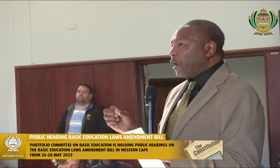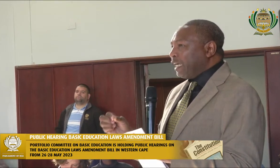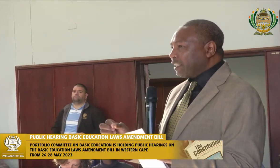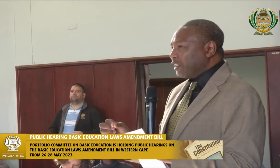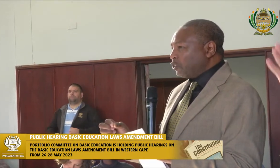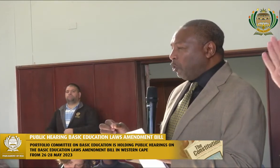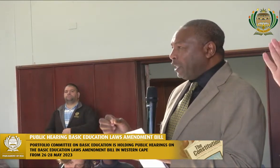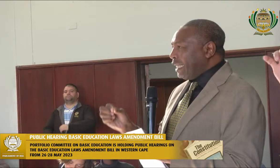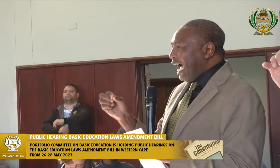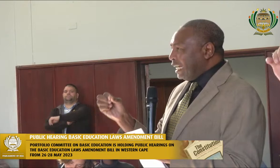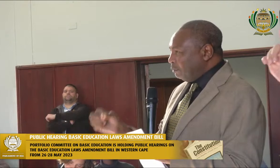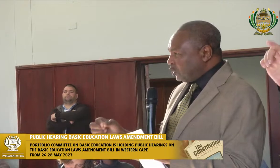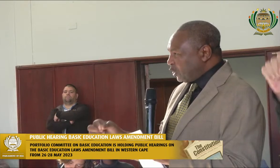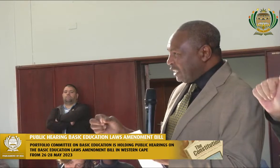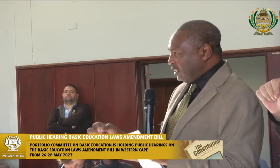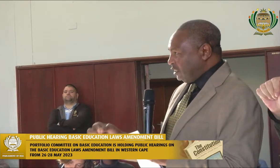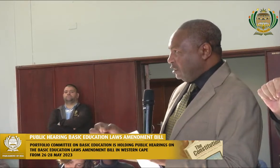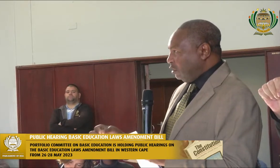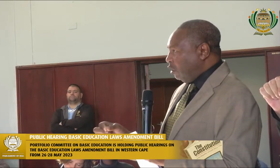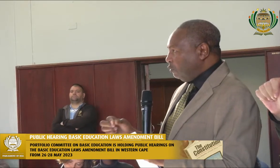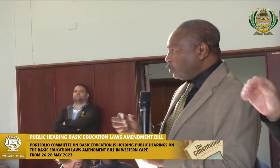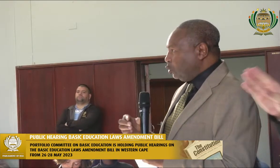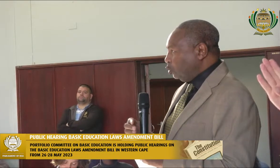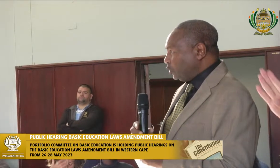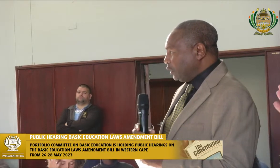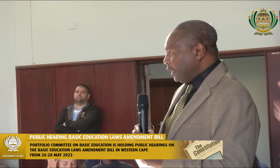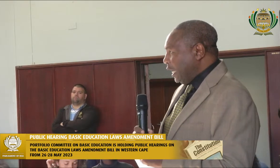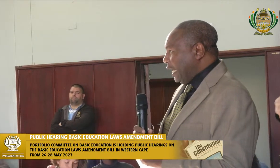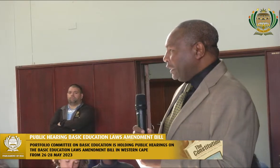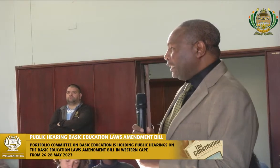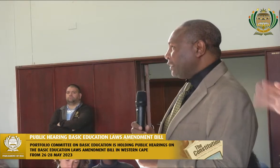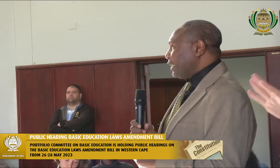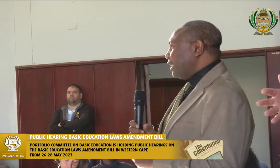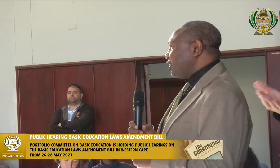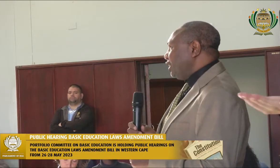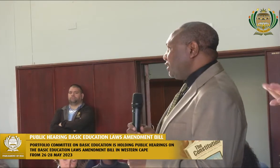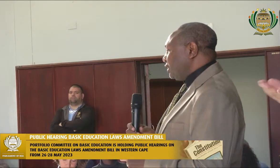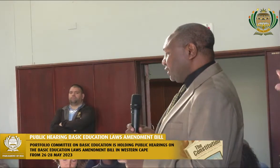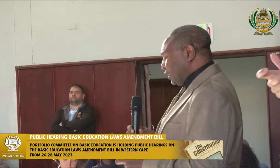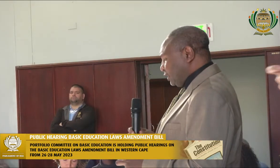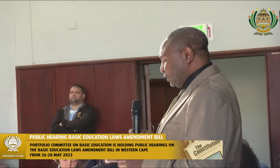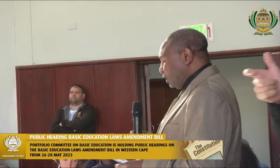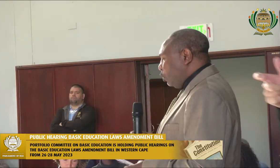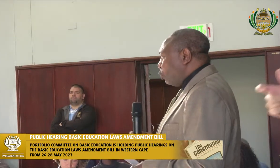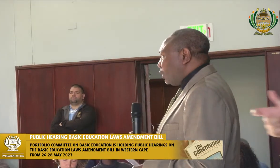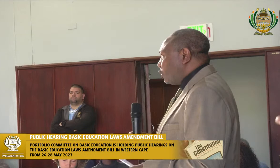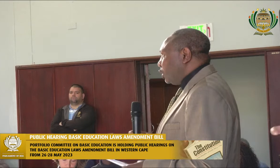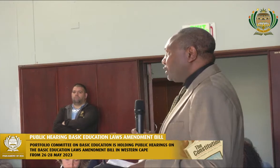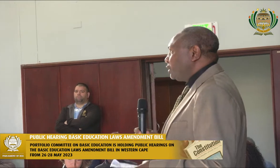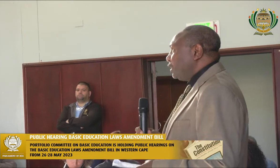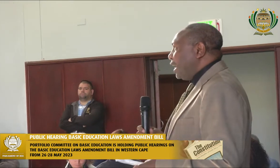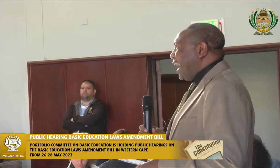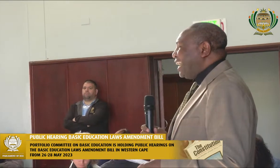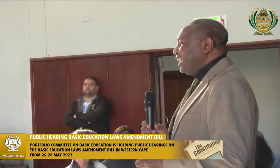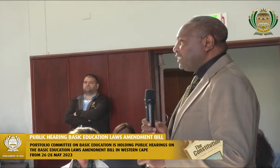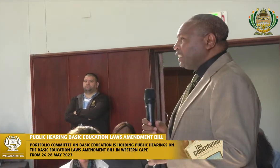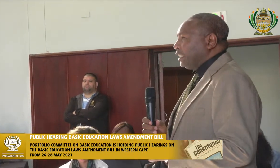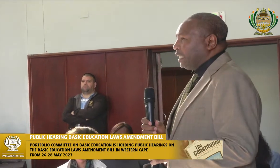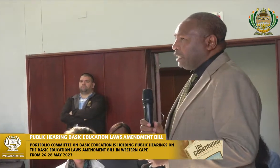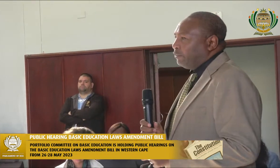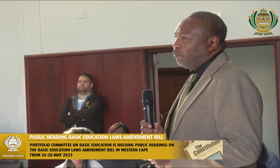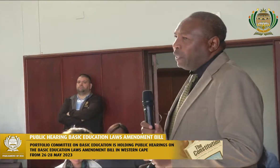Bill focuses on the administration of schools. And these are changes that we thought